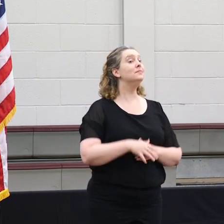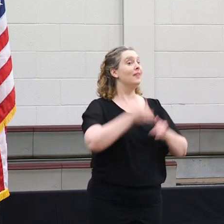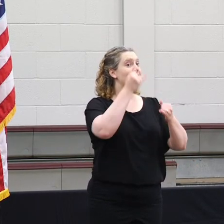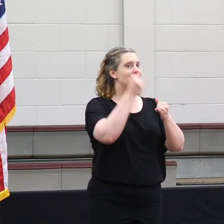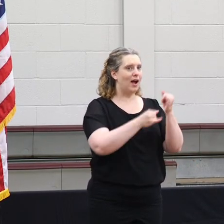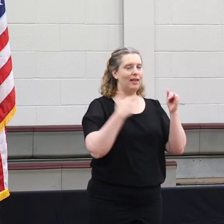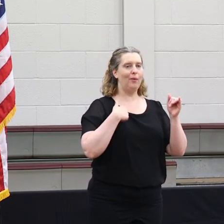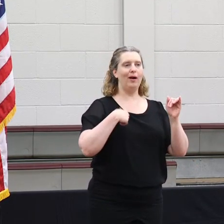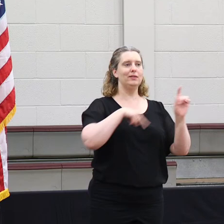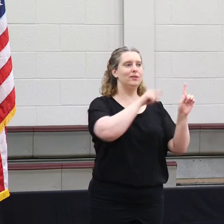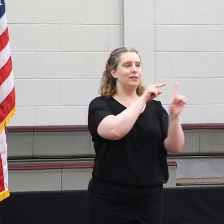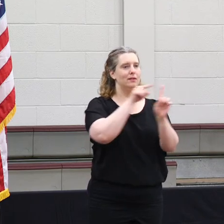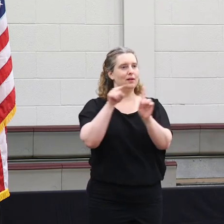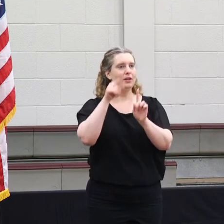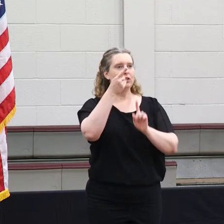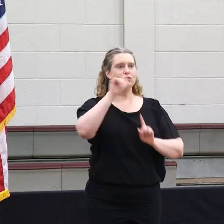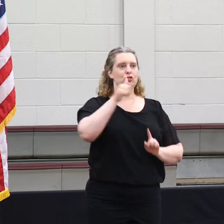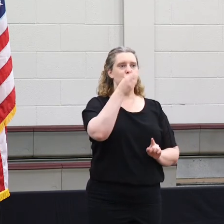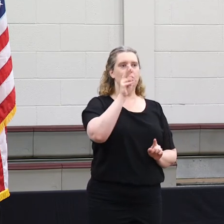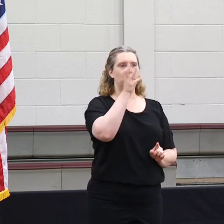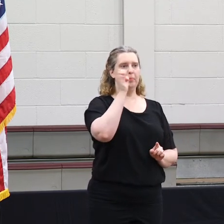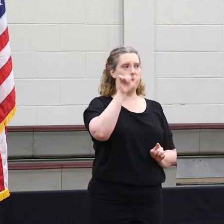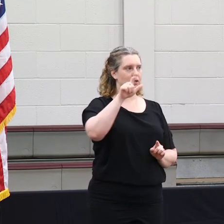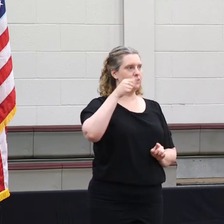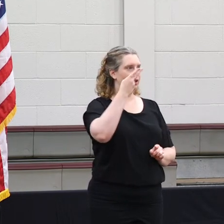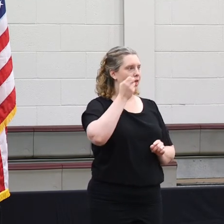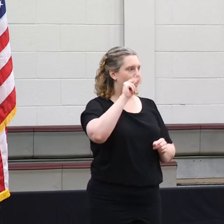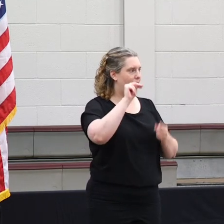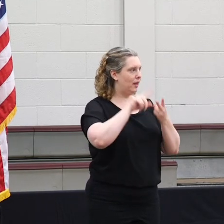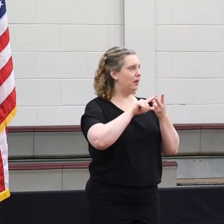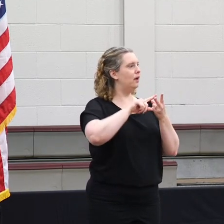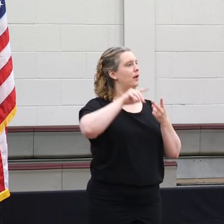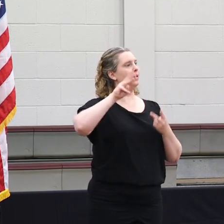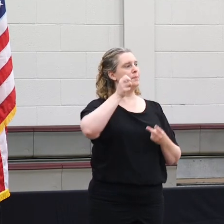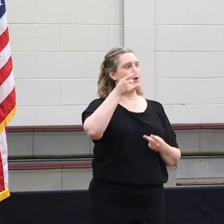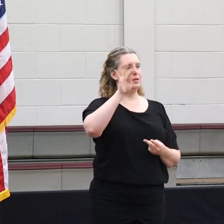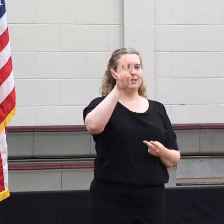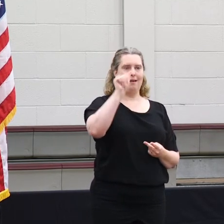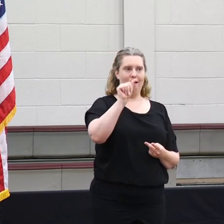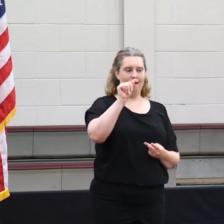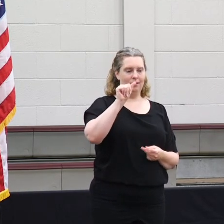Finally, I'd like to point out our junior marshals this evening, Hannah Kruger and Martina Jagelski.